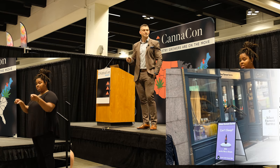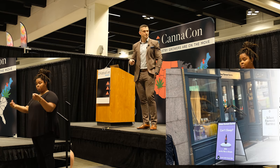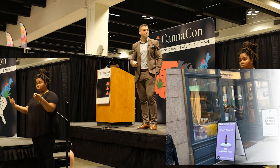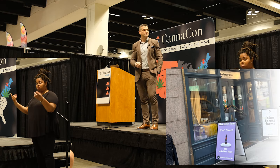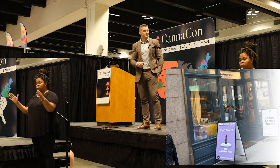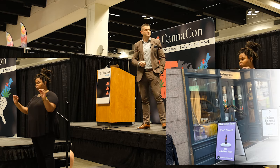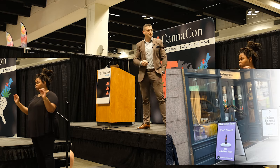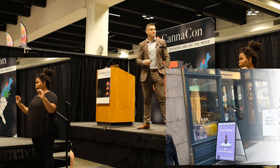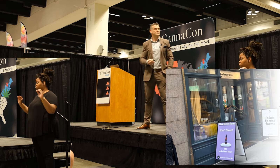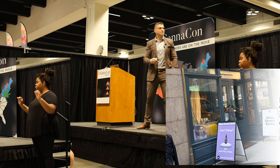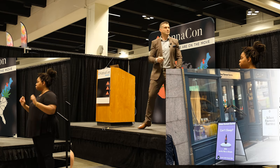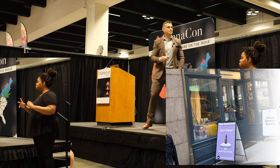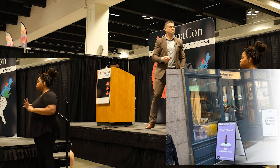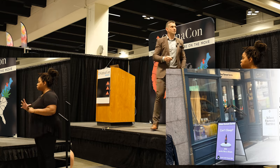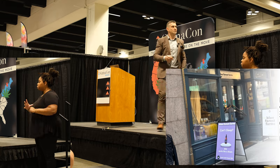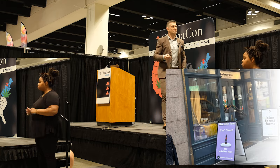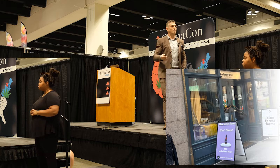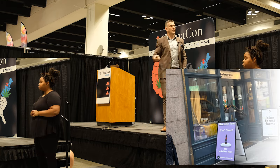great.